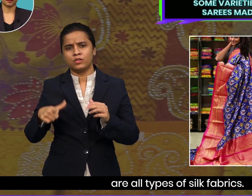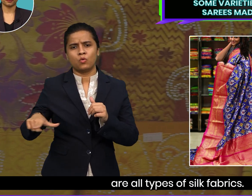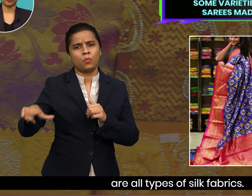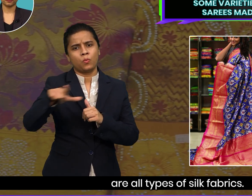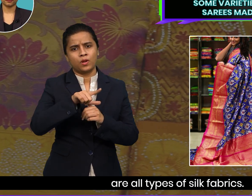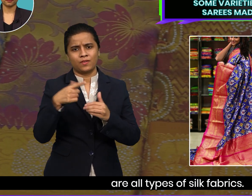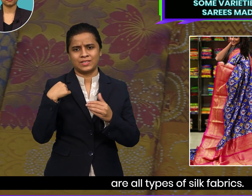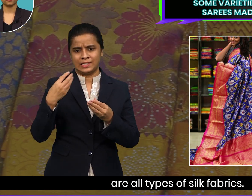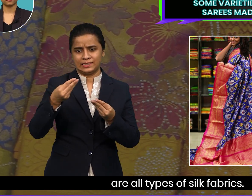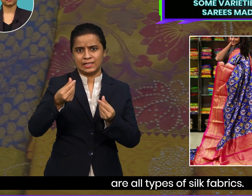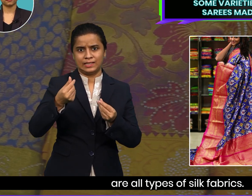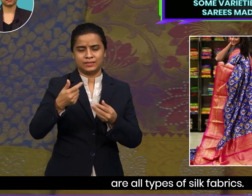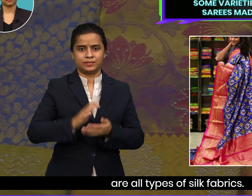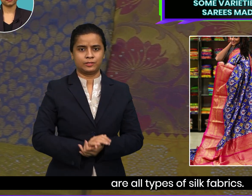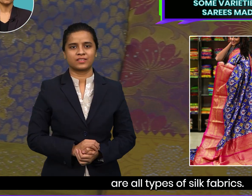fabrics.